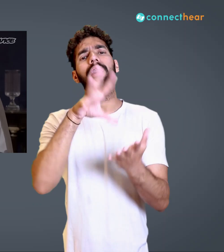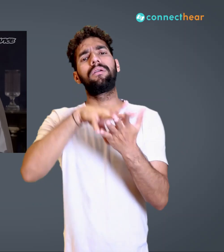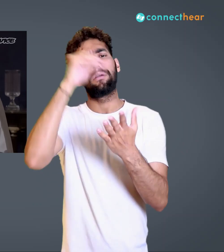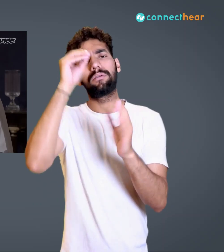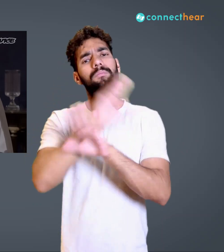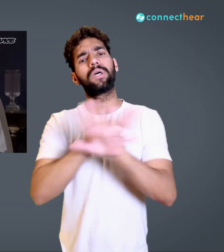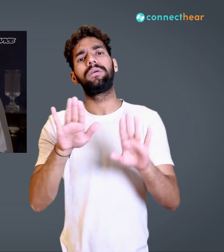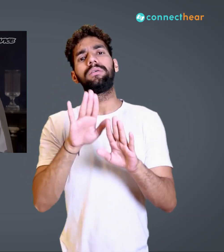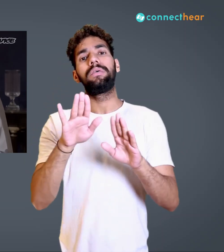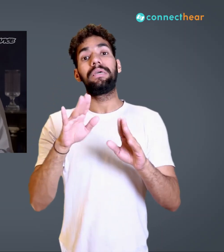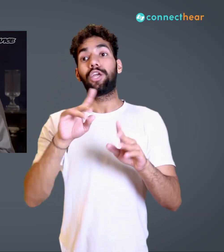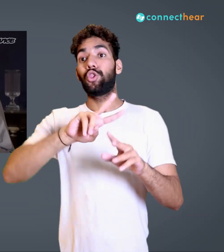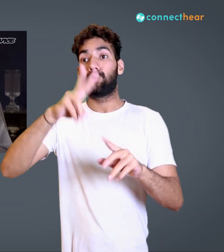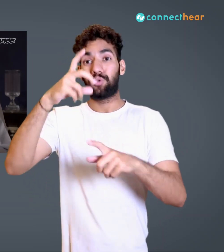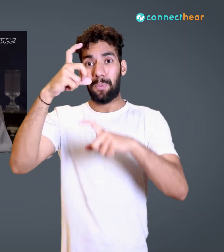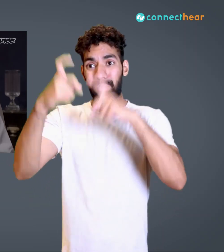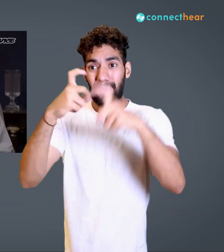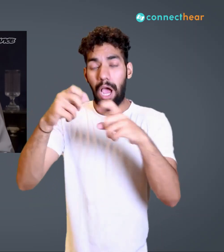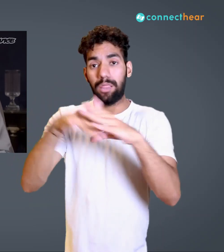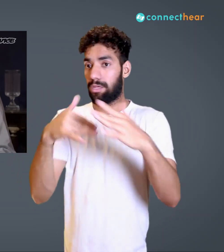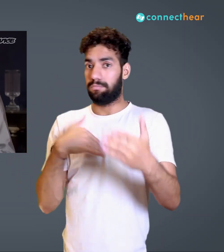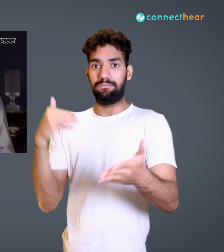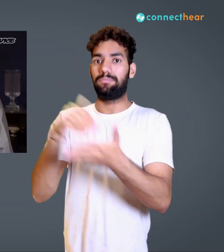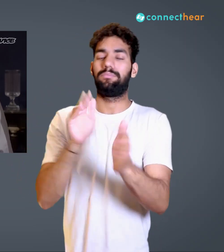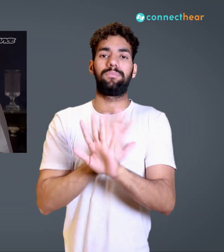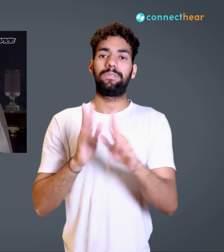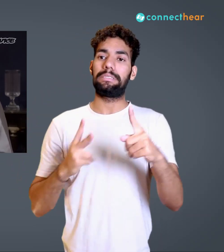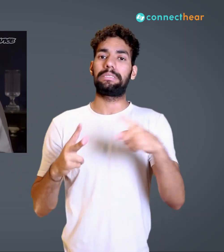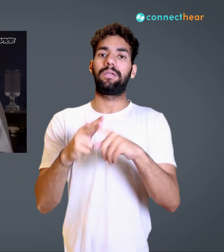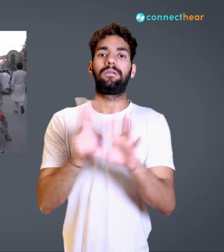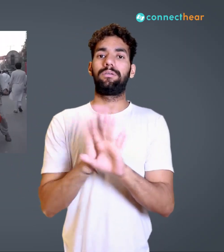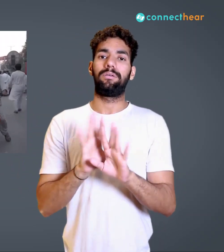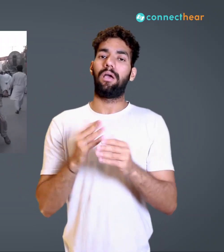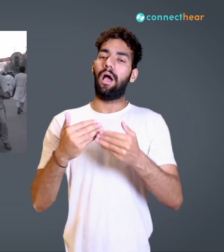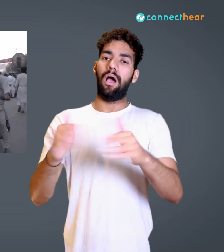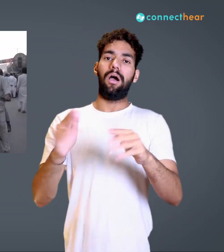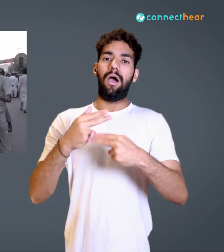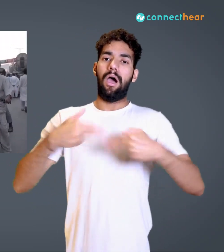lesson Pakistan has learned is stay out of other people's conflicts.